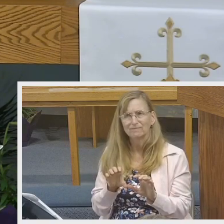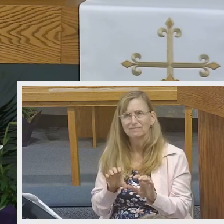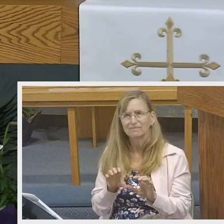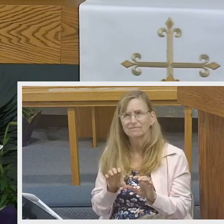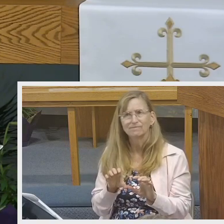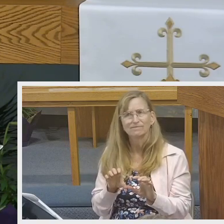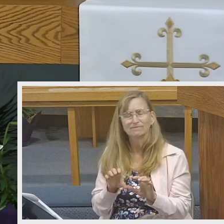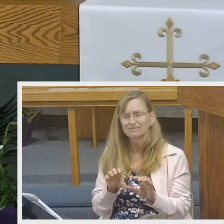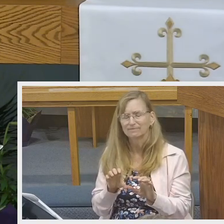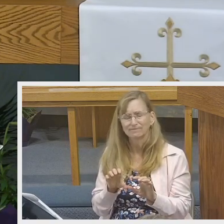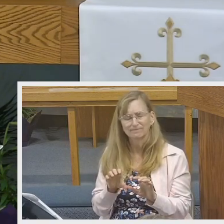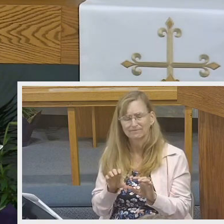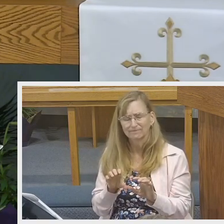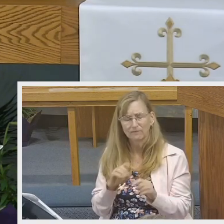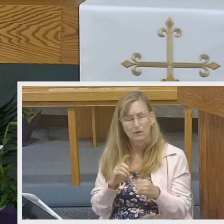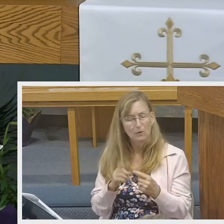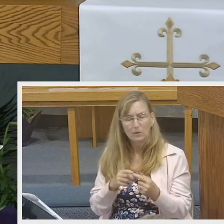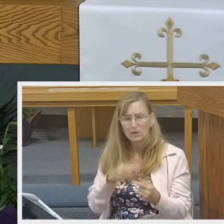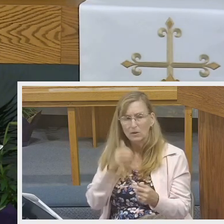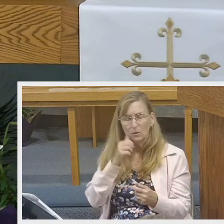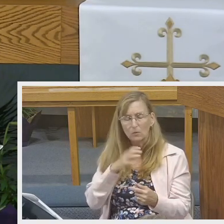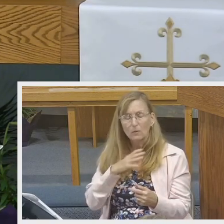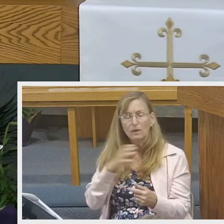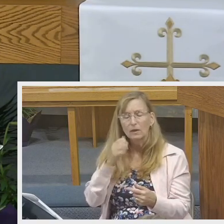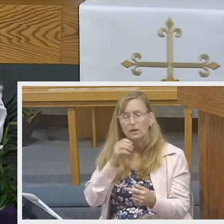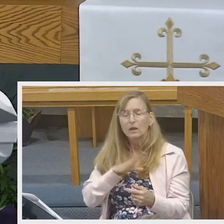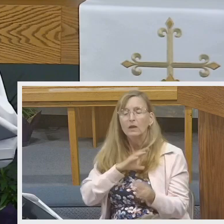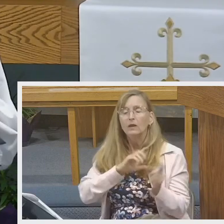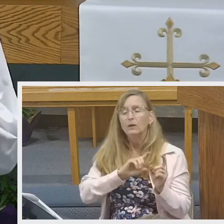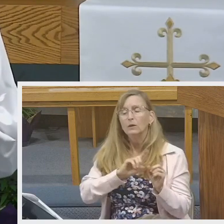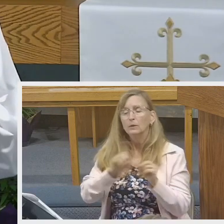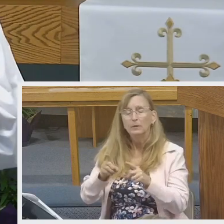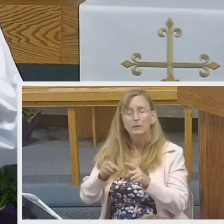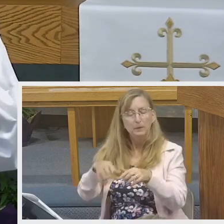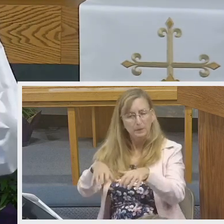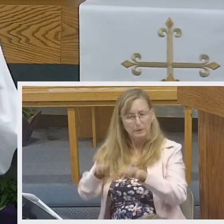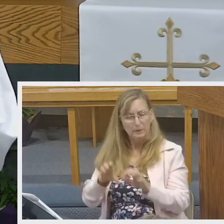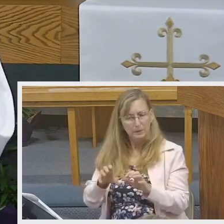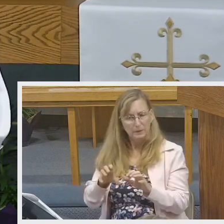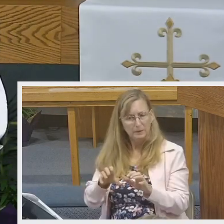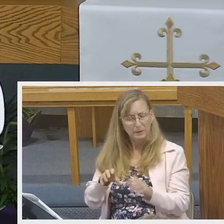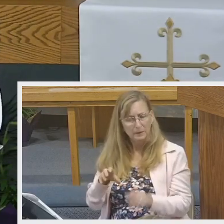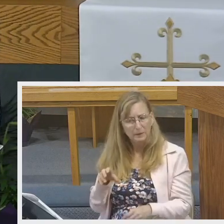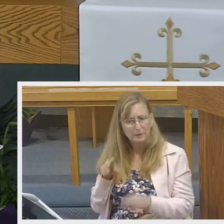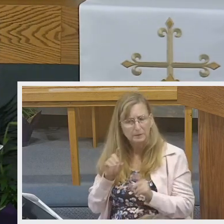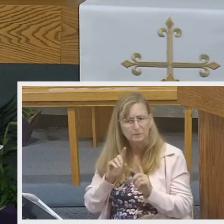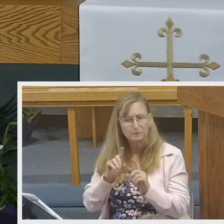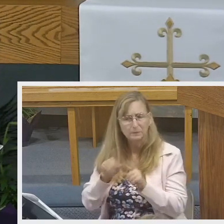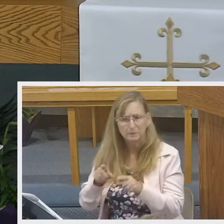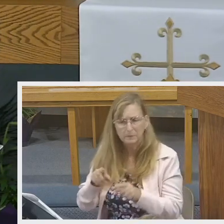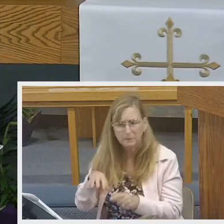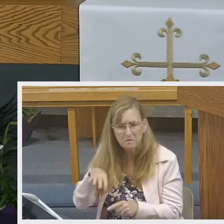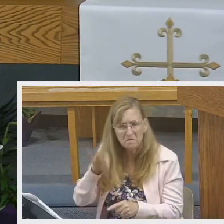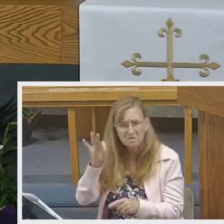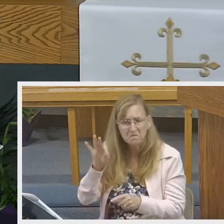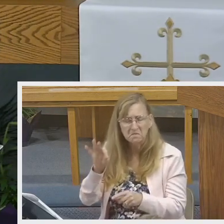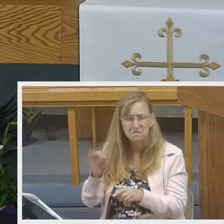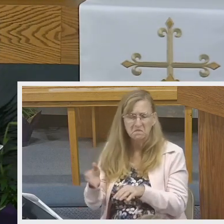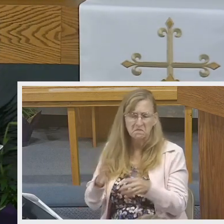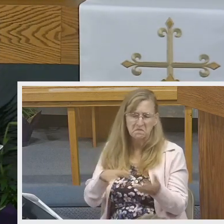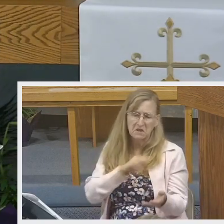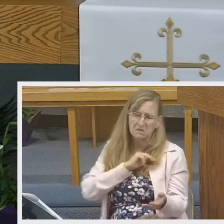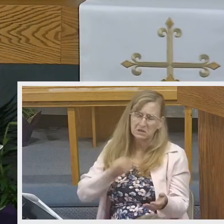As the women went to that tomb on Easter morning, they expected to find a dead Messiah to pay their